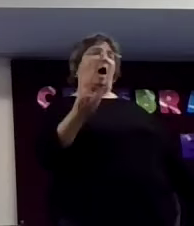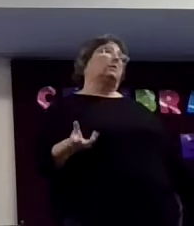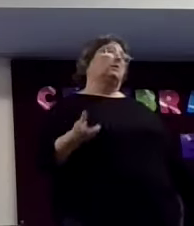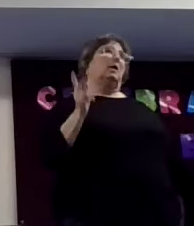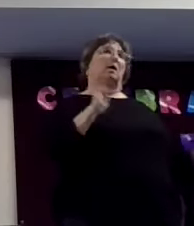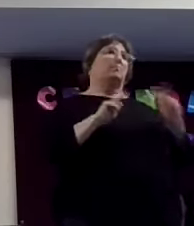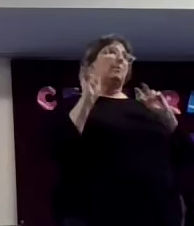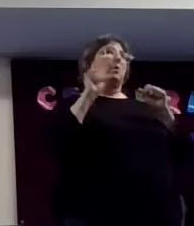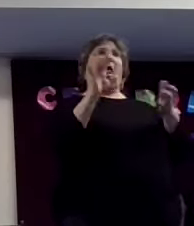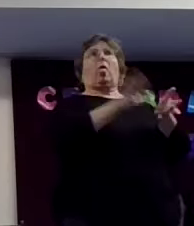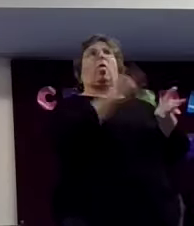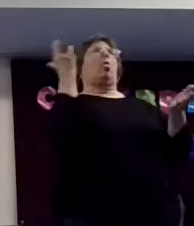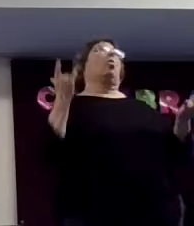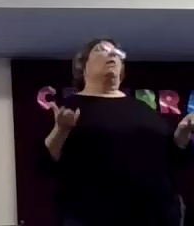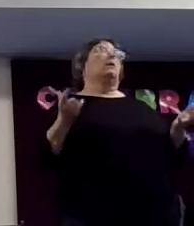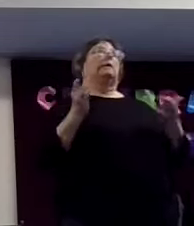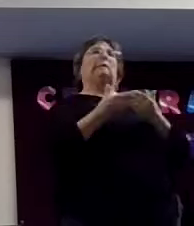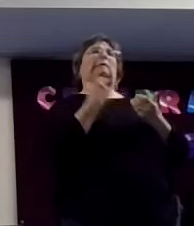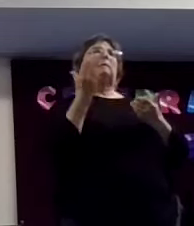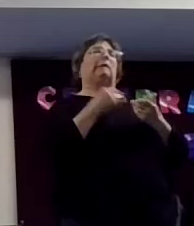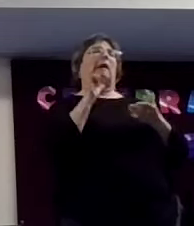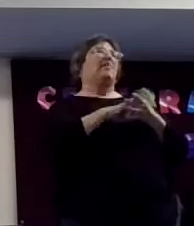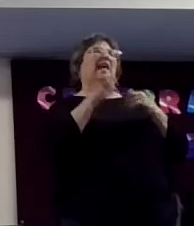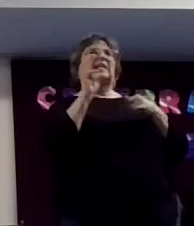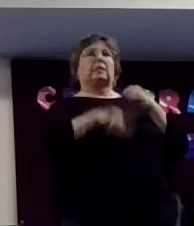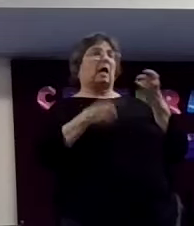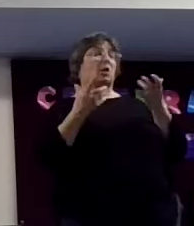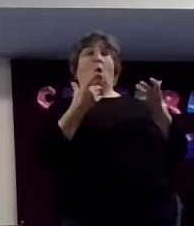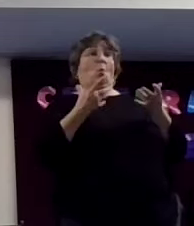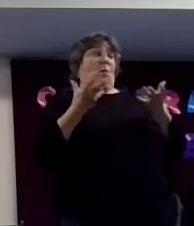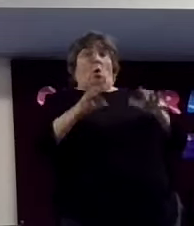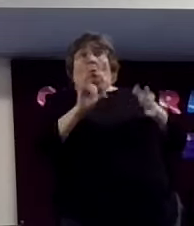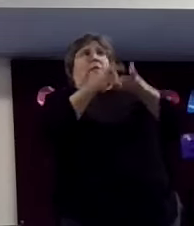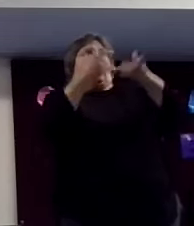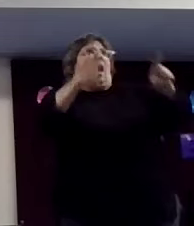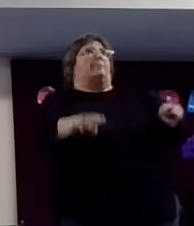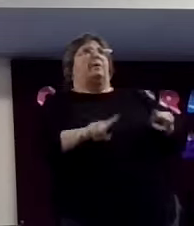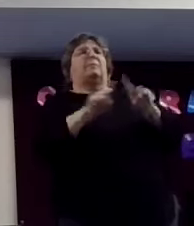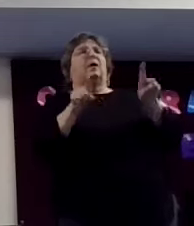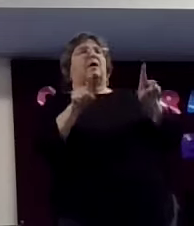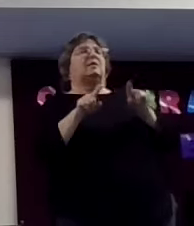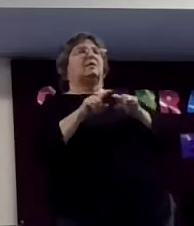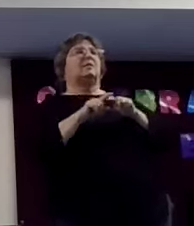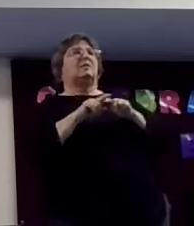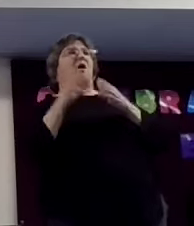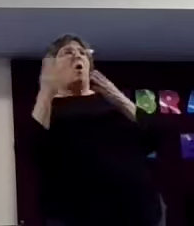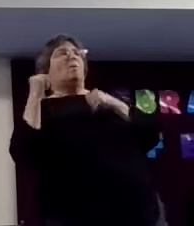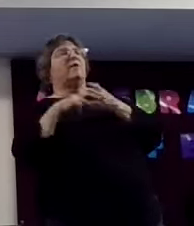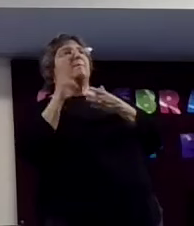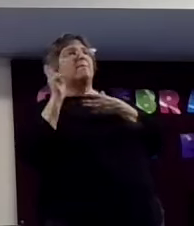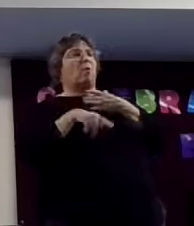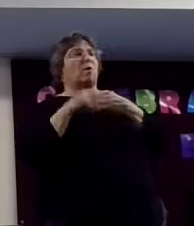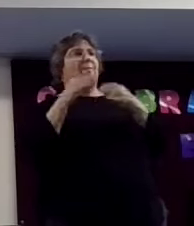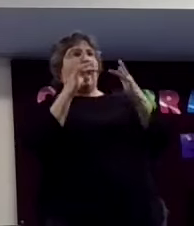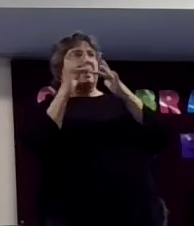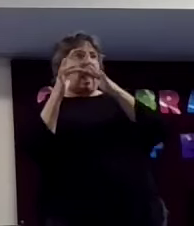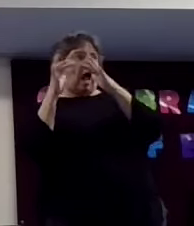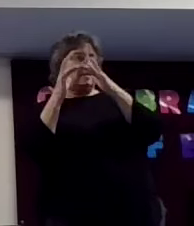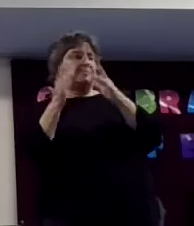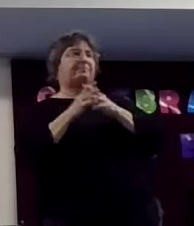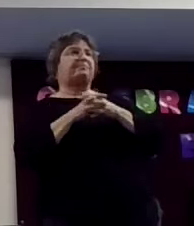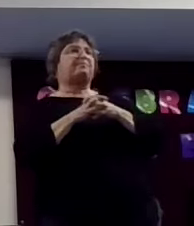you know, people can get taken advantage of, and that's the last thing, you know, that we want to do. But hopefully, if this program comes online the